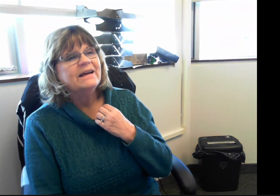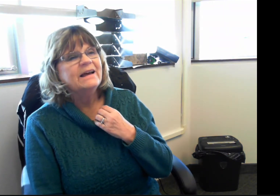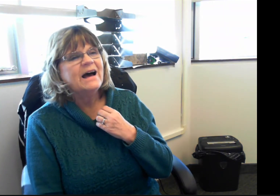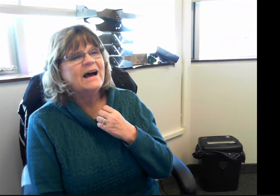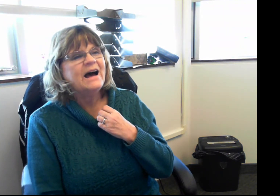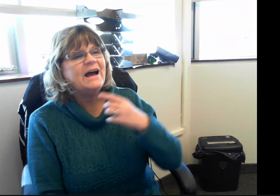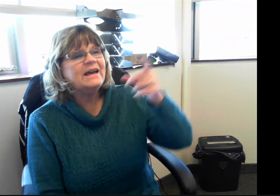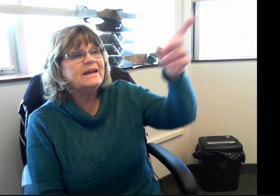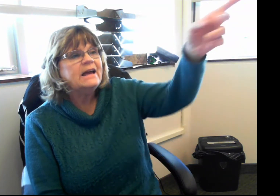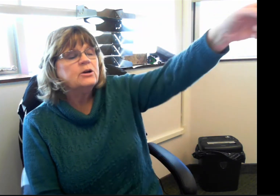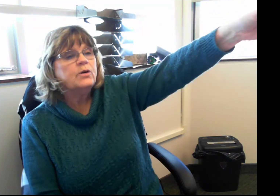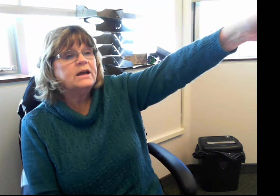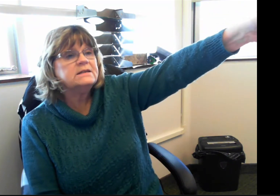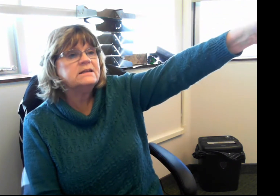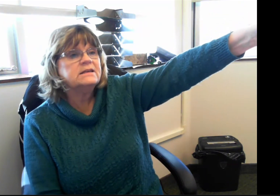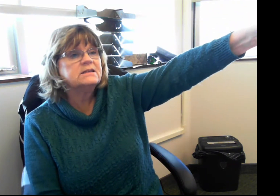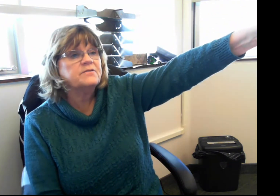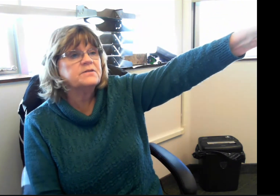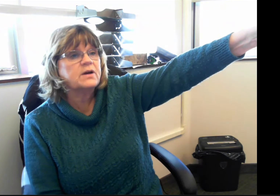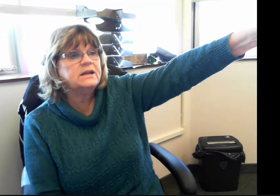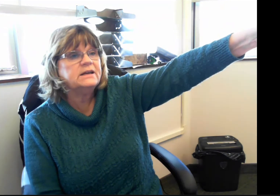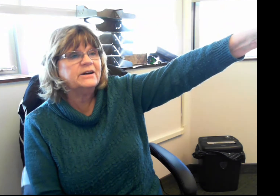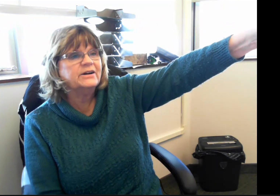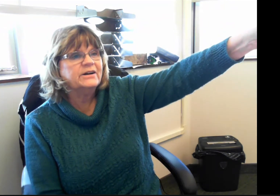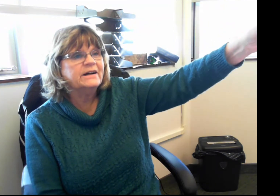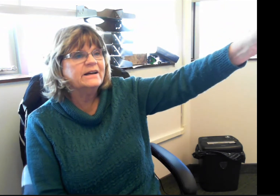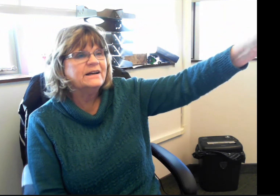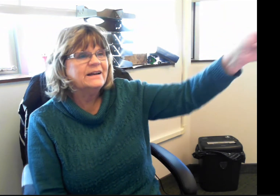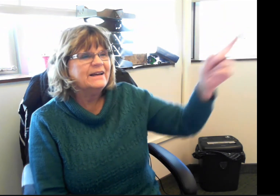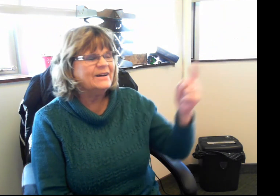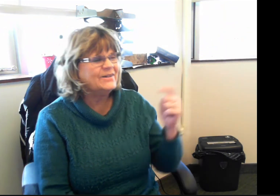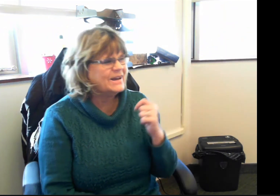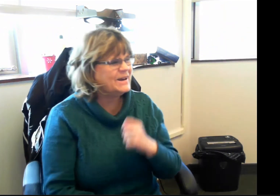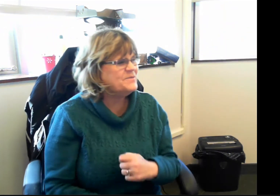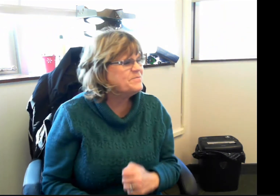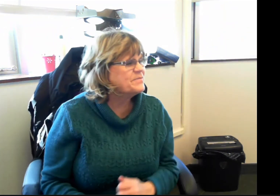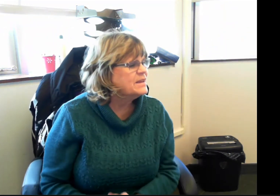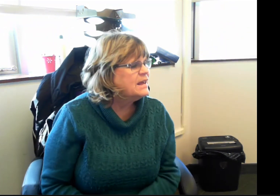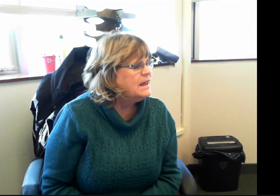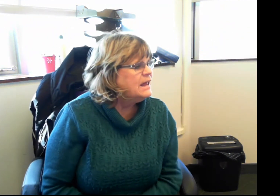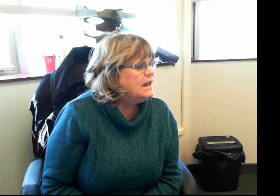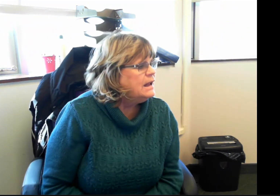Hi. Hi. Greg is in this office right here. Awesome. Thank you. Okay. Hi. Hi.